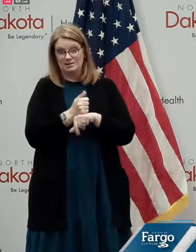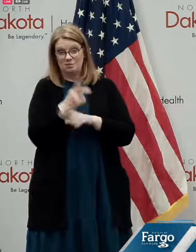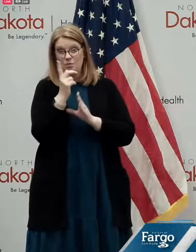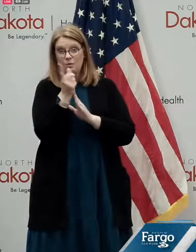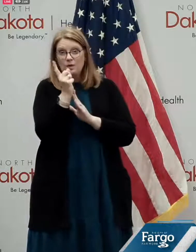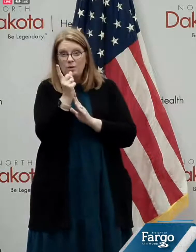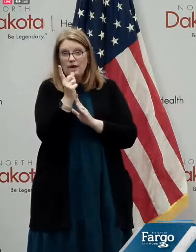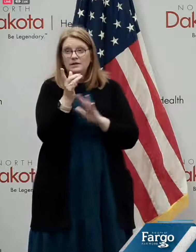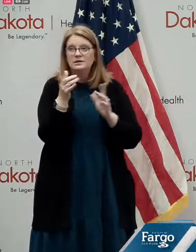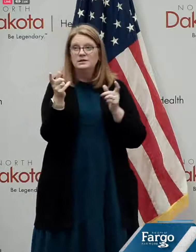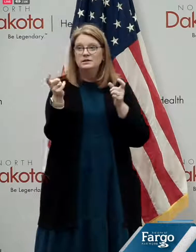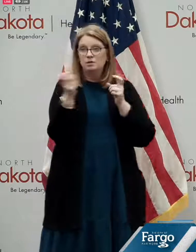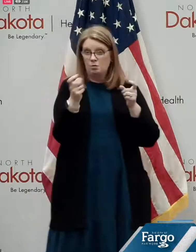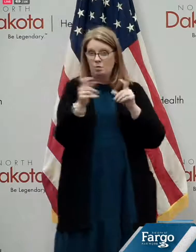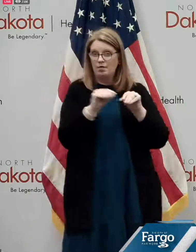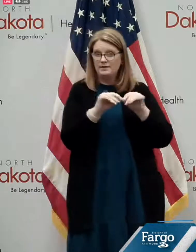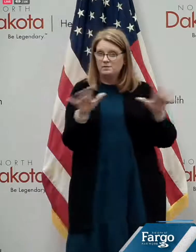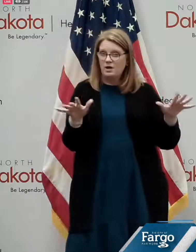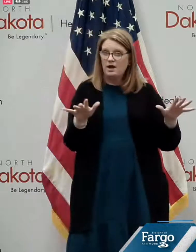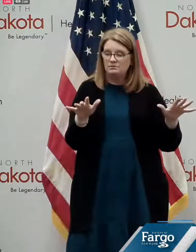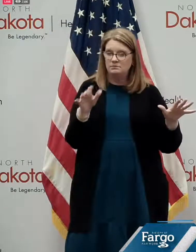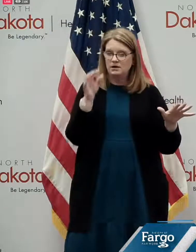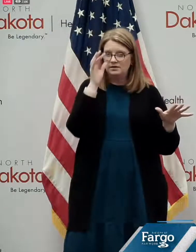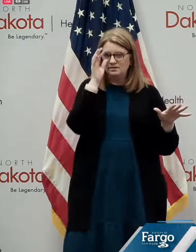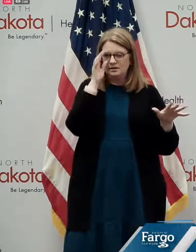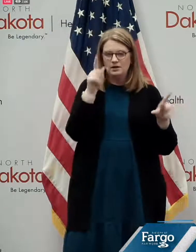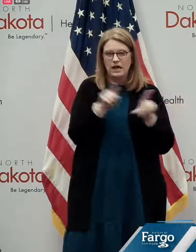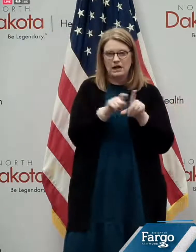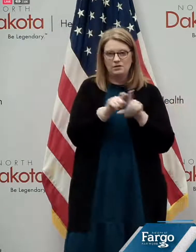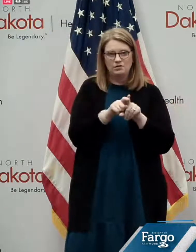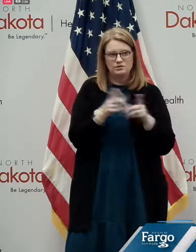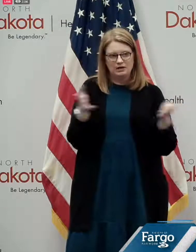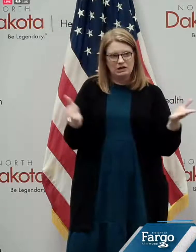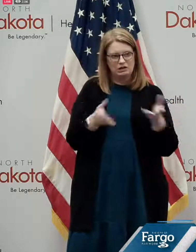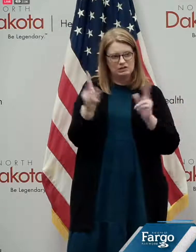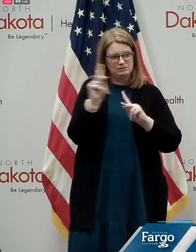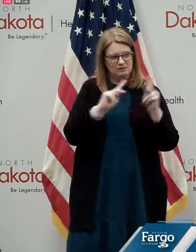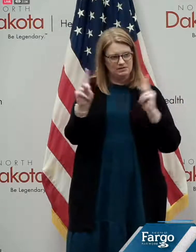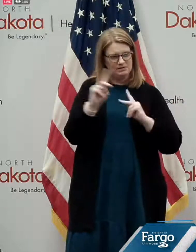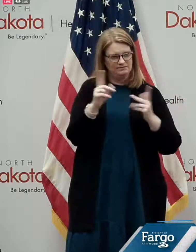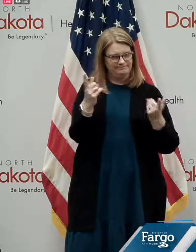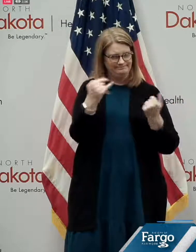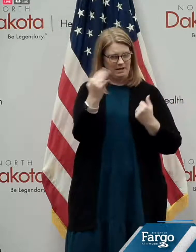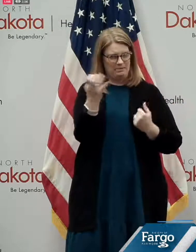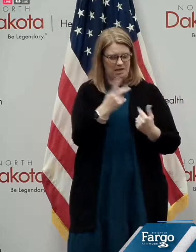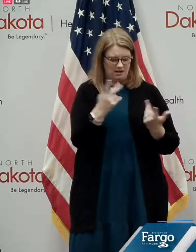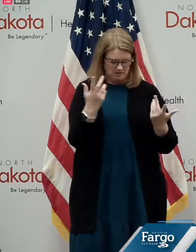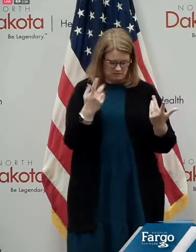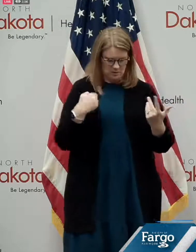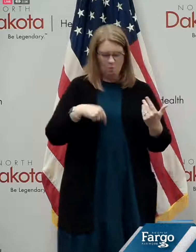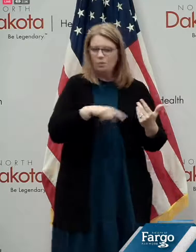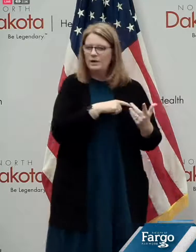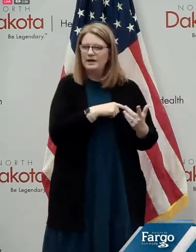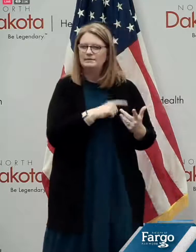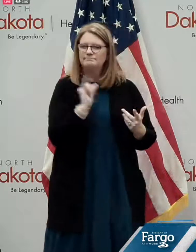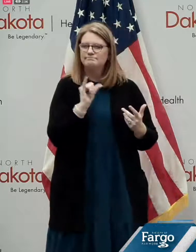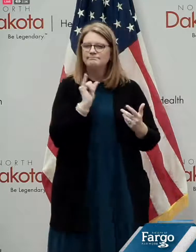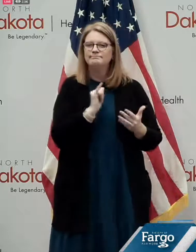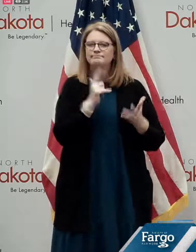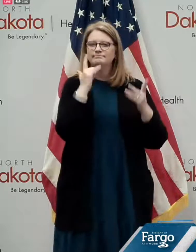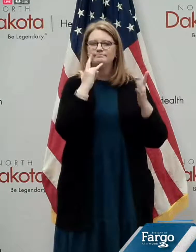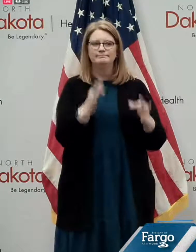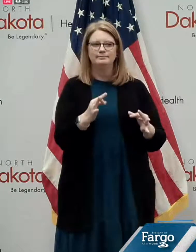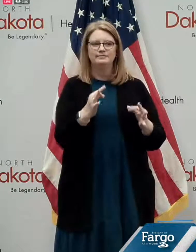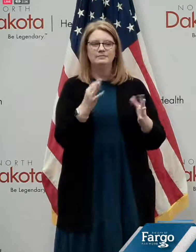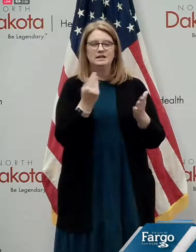to control the spread of infection as soon as possible and to bring customers back to the marketplace safely, we did determine to go ahead and fund those